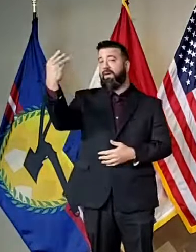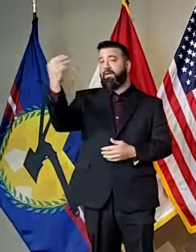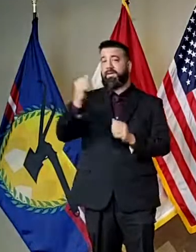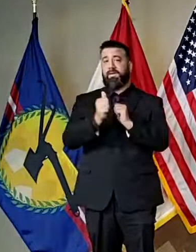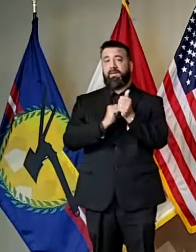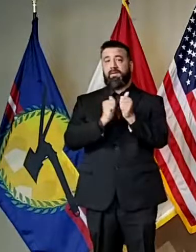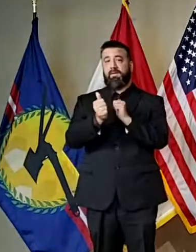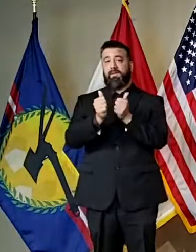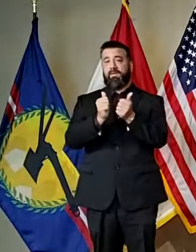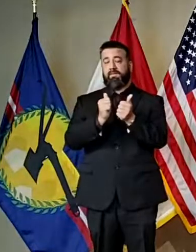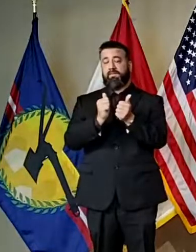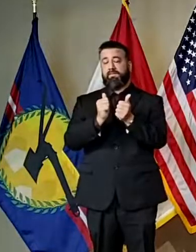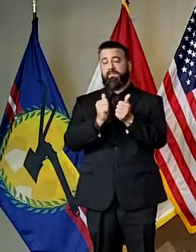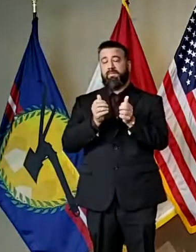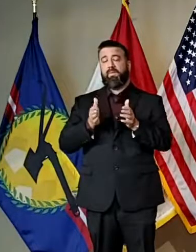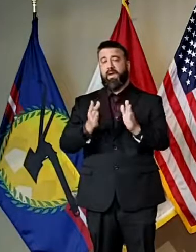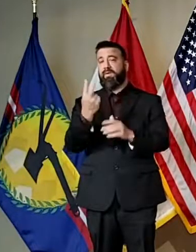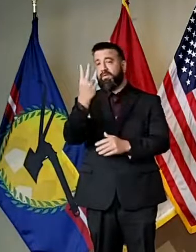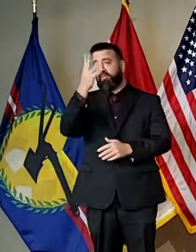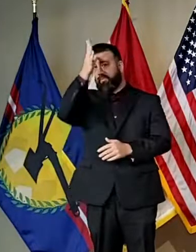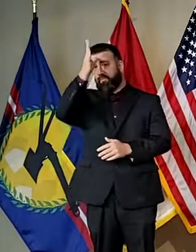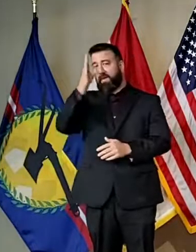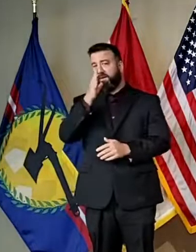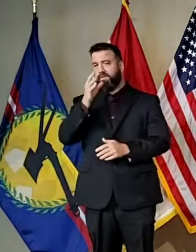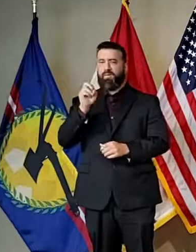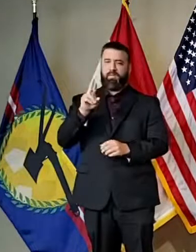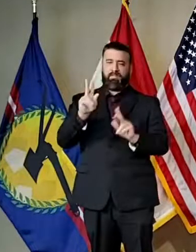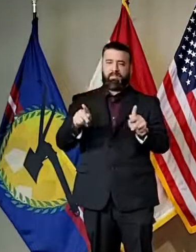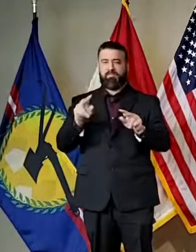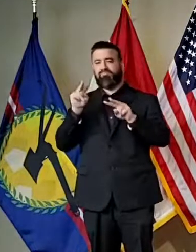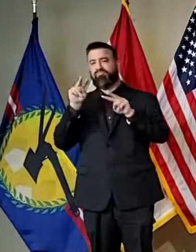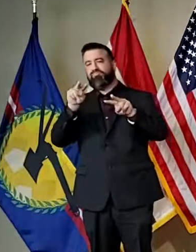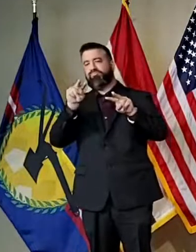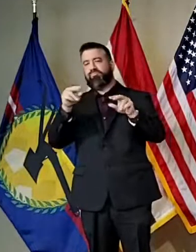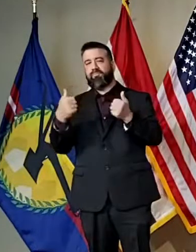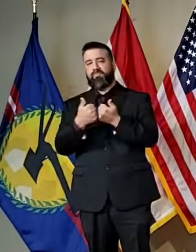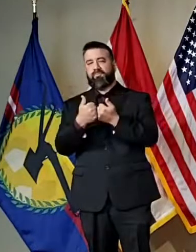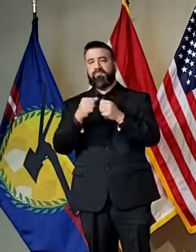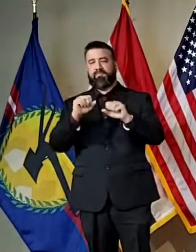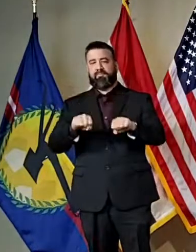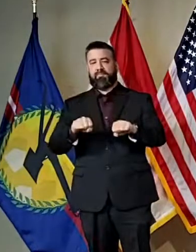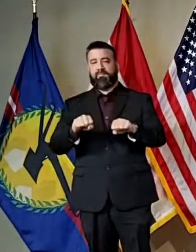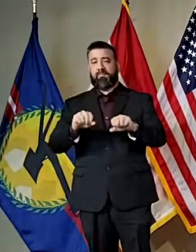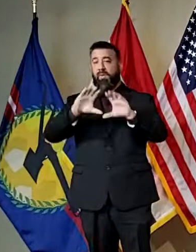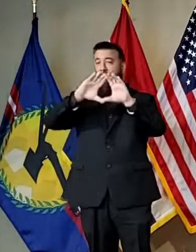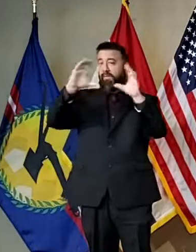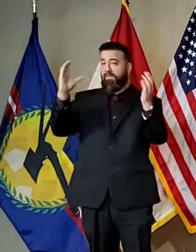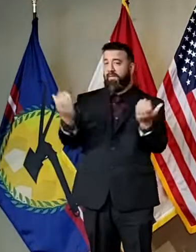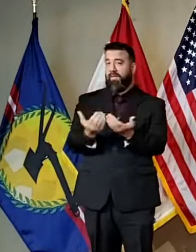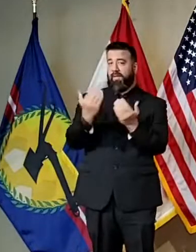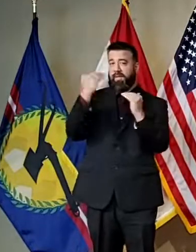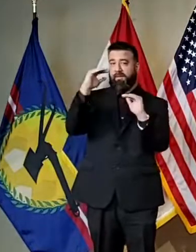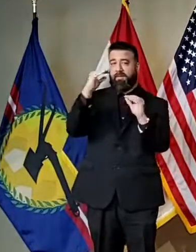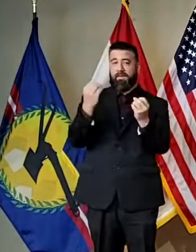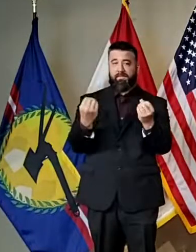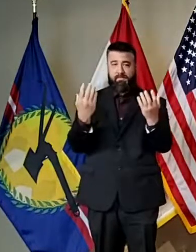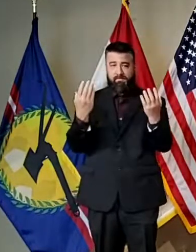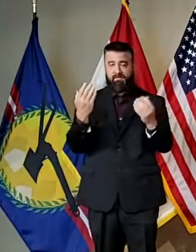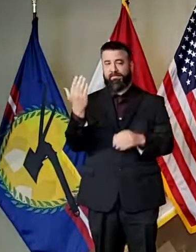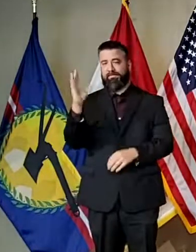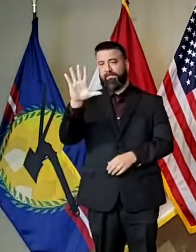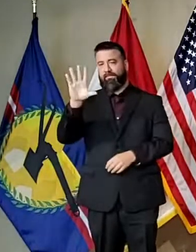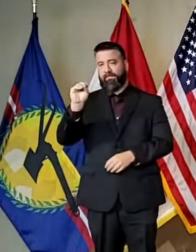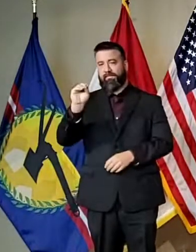will allow 2 parents or spectators per athlete to attend games, with an overall limit of 50. The point is to